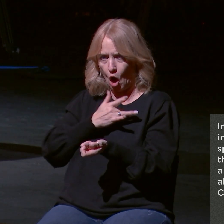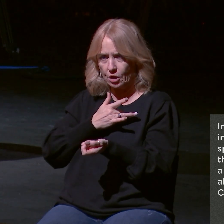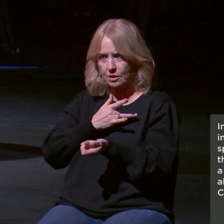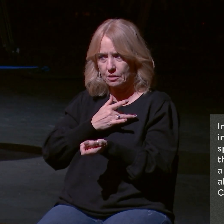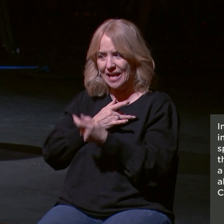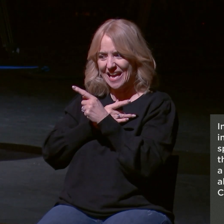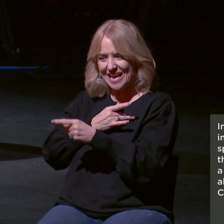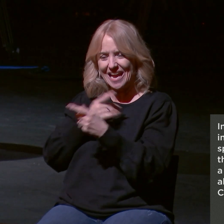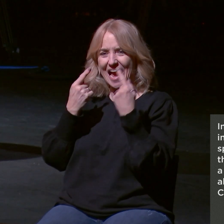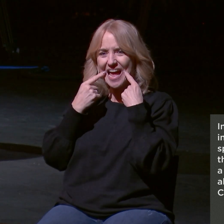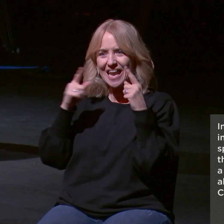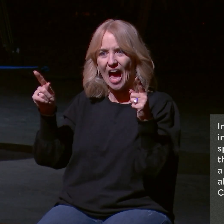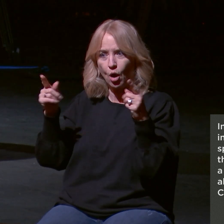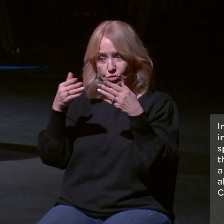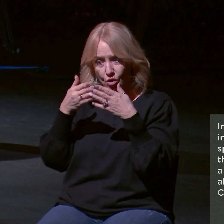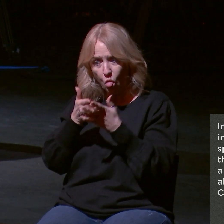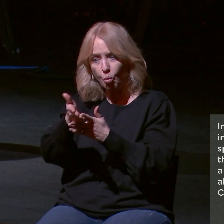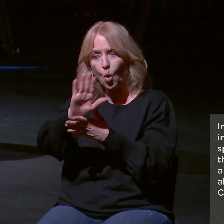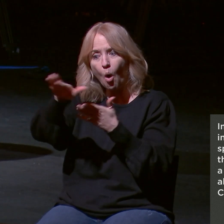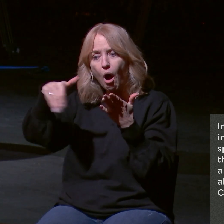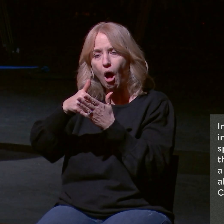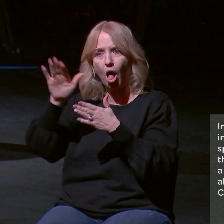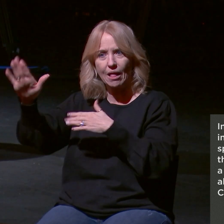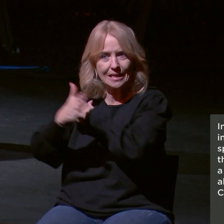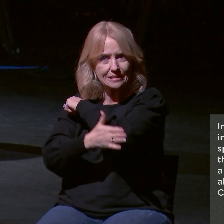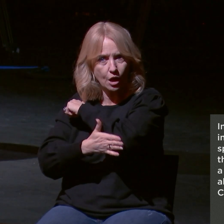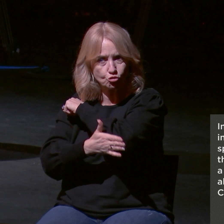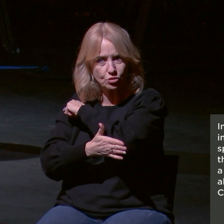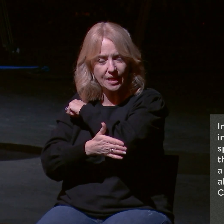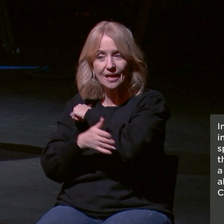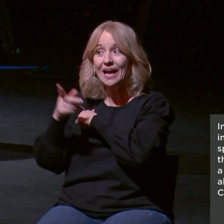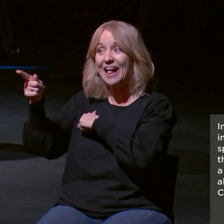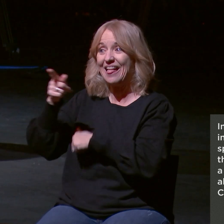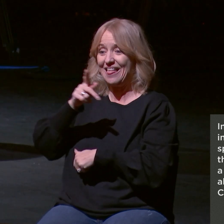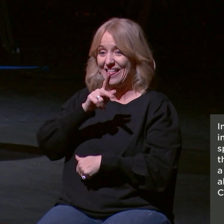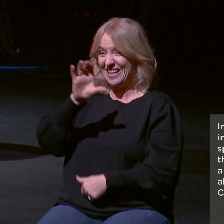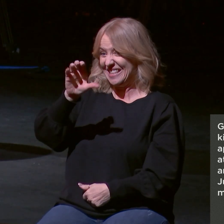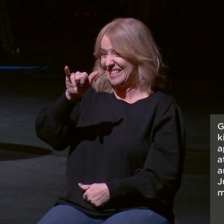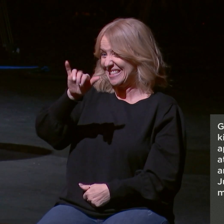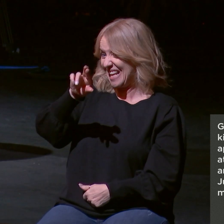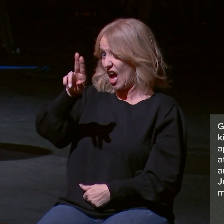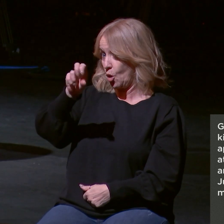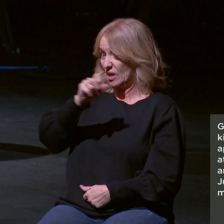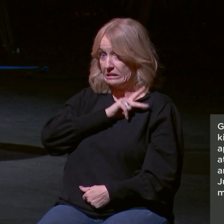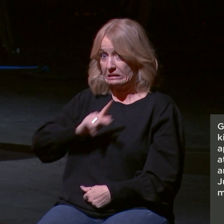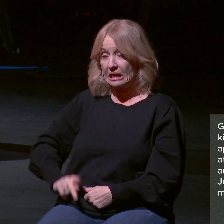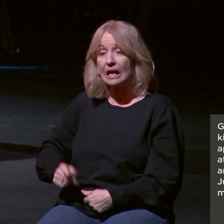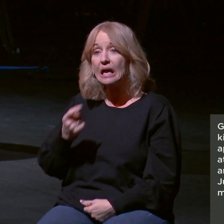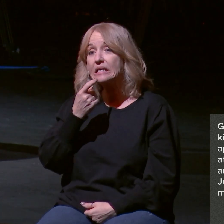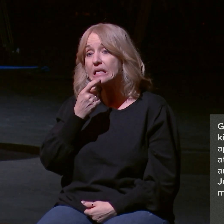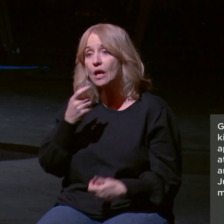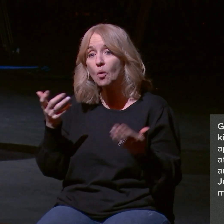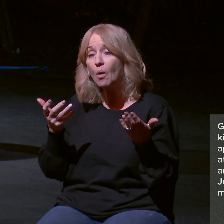realm, and also to put it in writing. And this is what Cyrus, king of Persia, says. The Lord, the God of heaven, has given